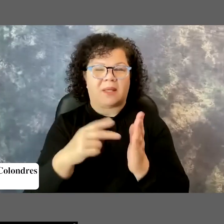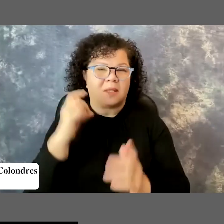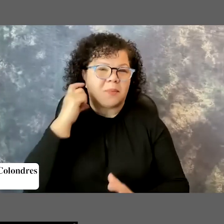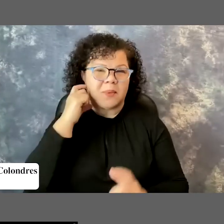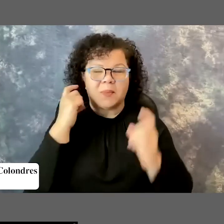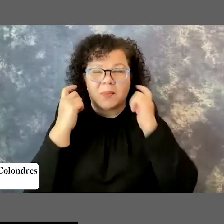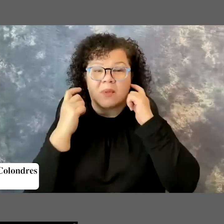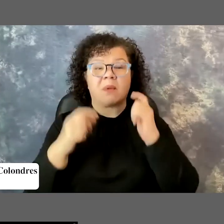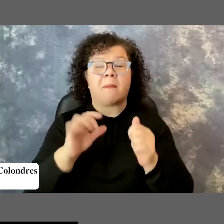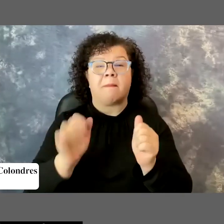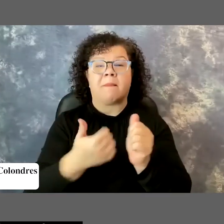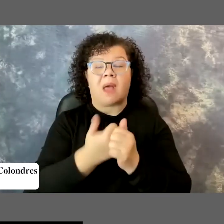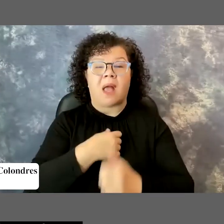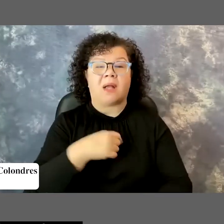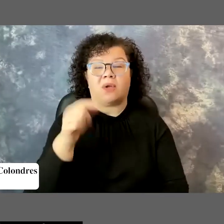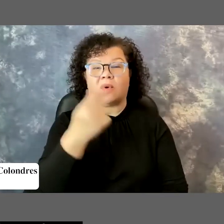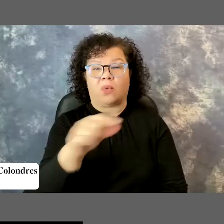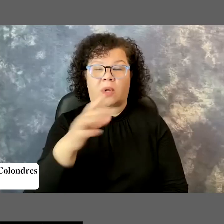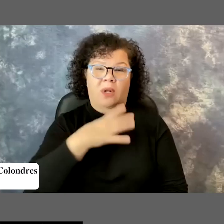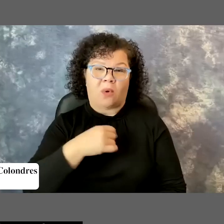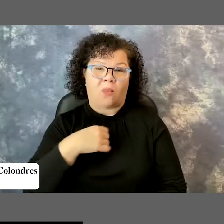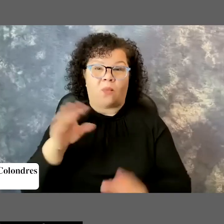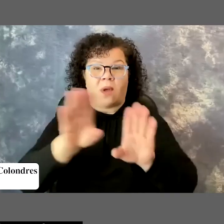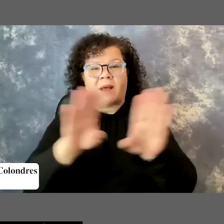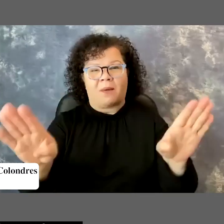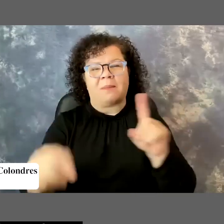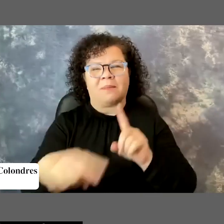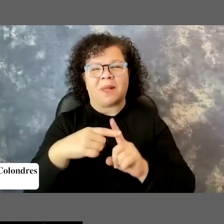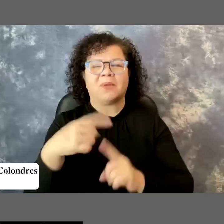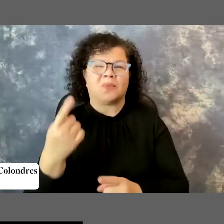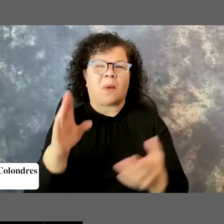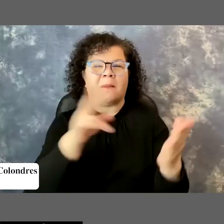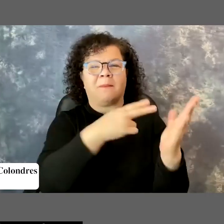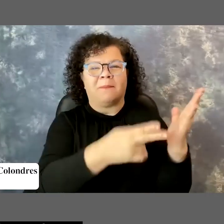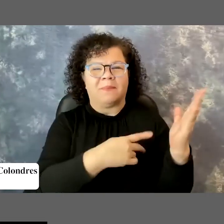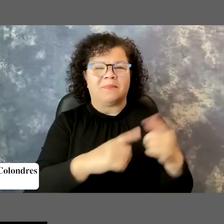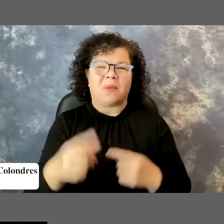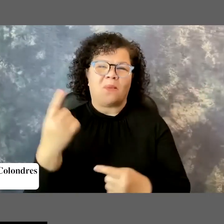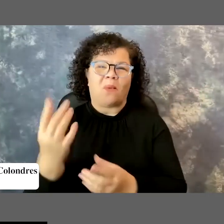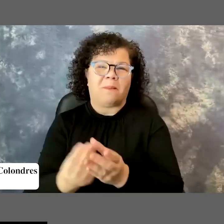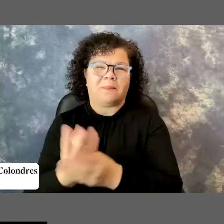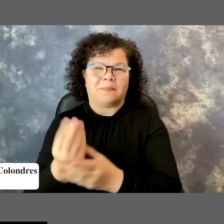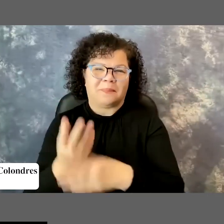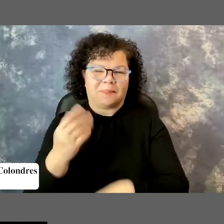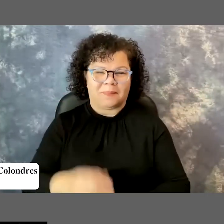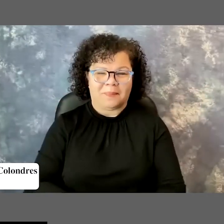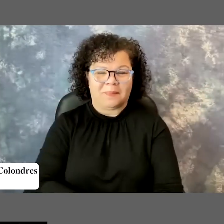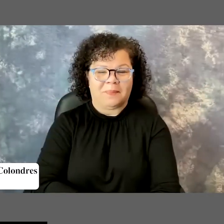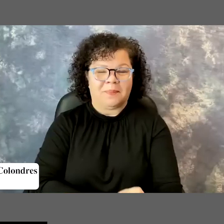white walls of my office, plus a painting and a cactus.